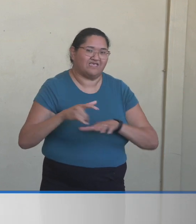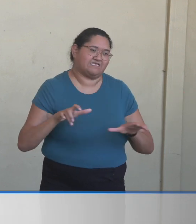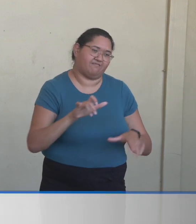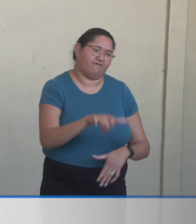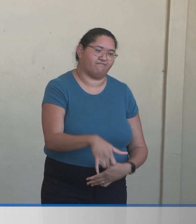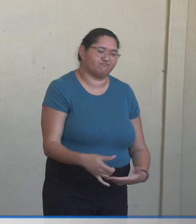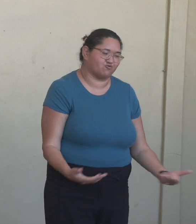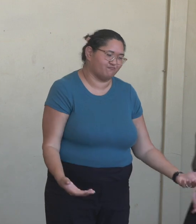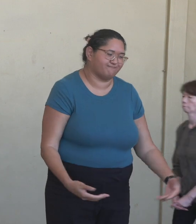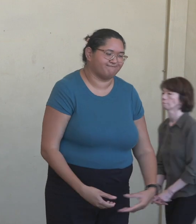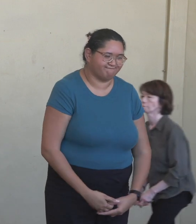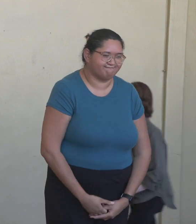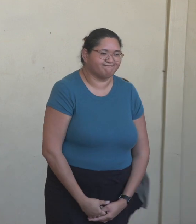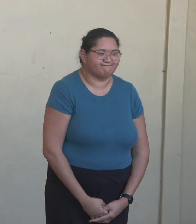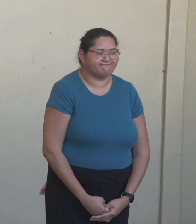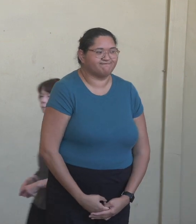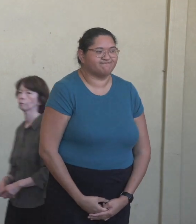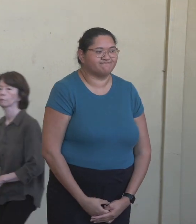so.